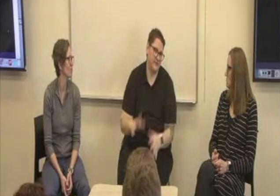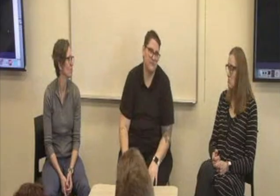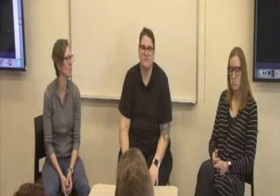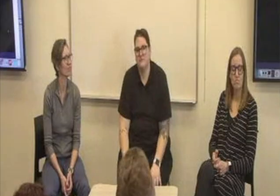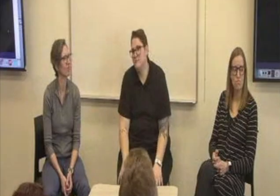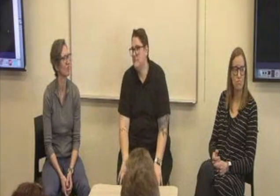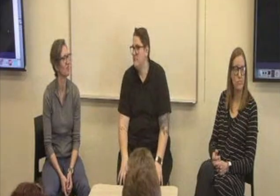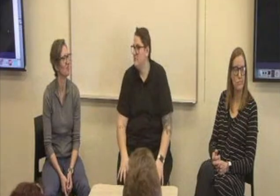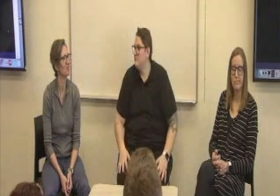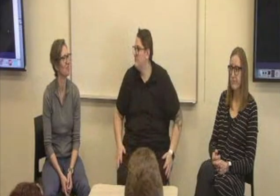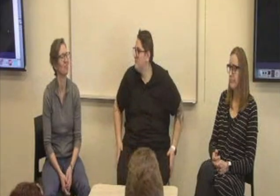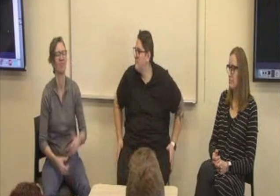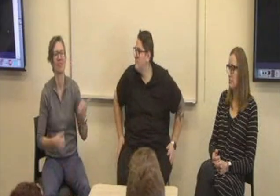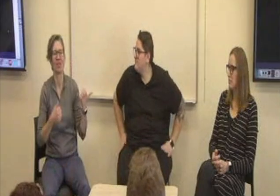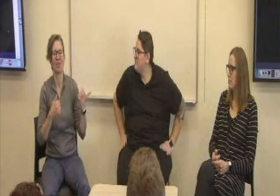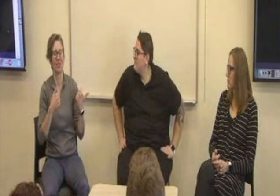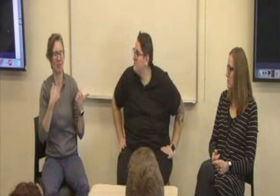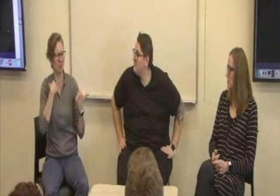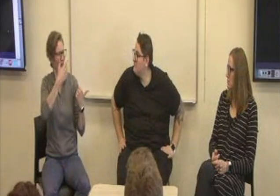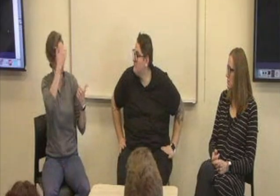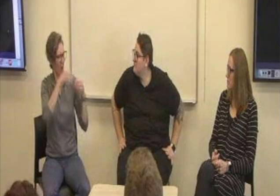So really, it depends on the audience.